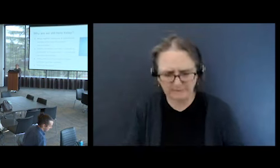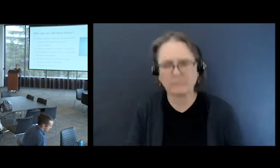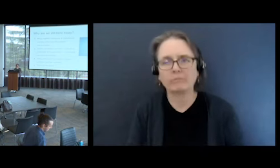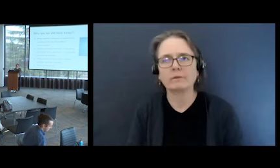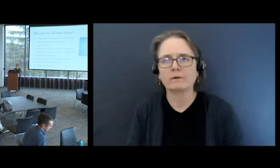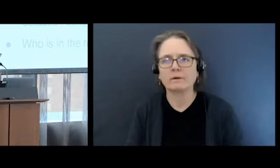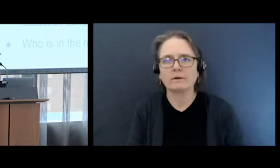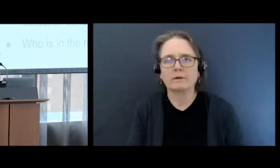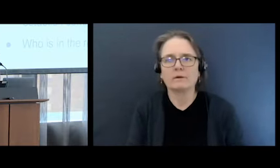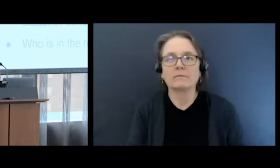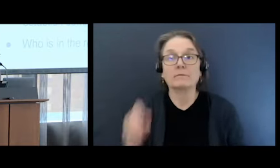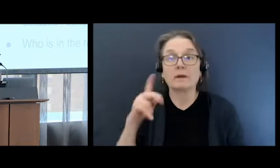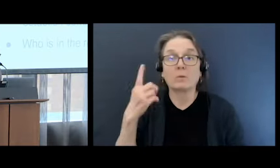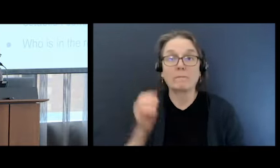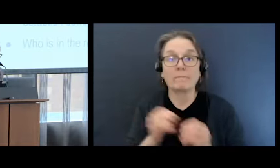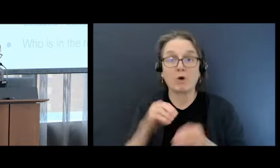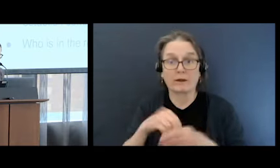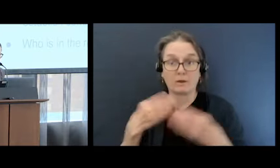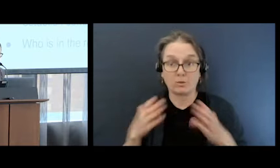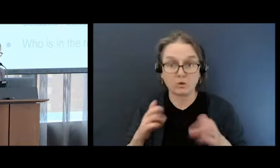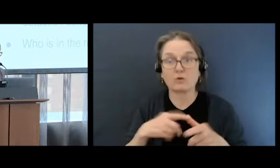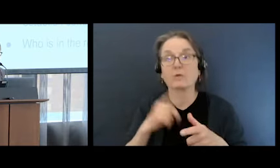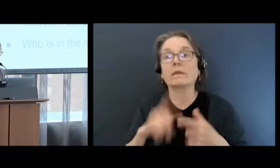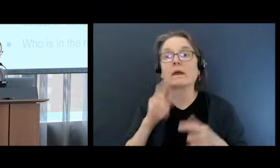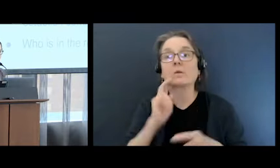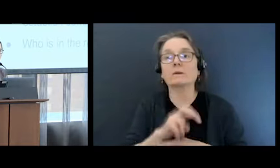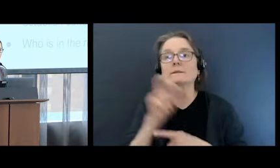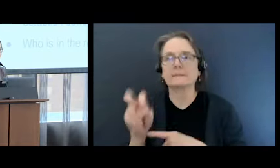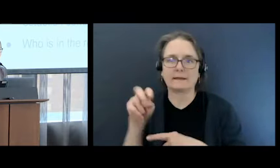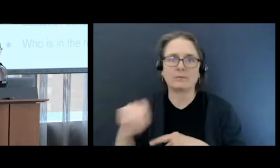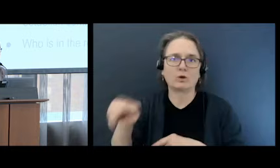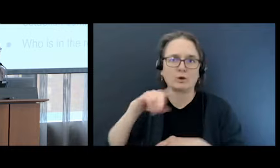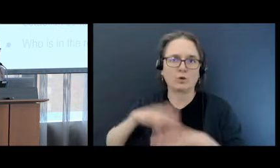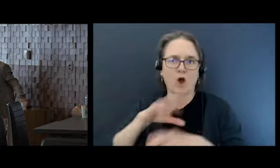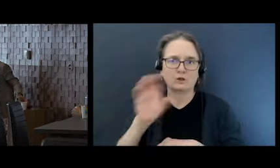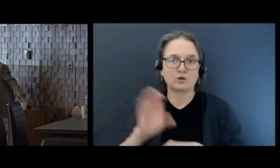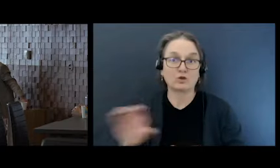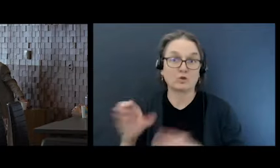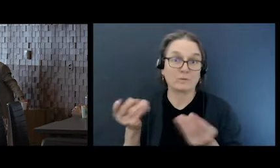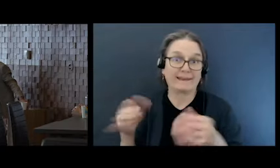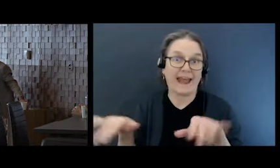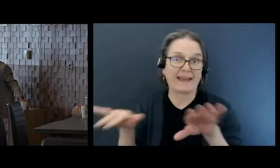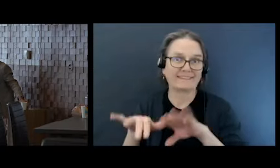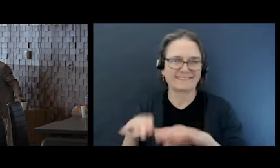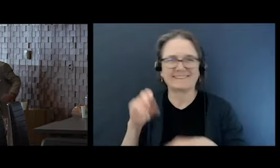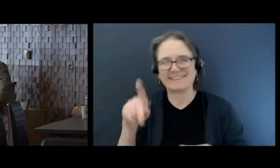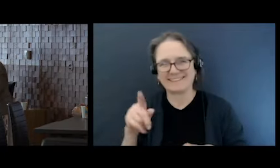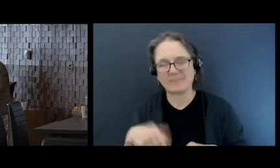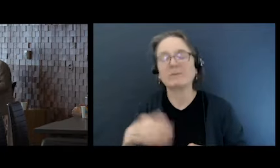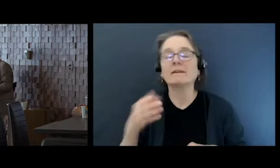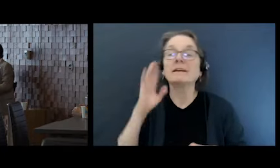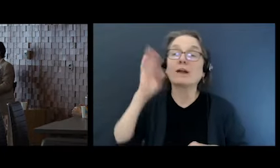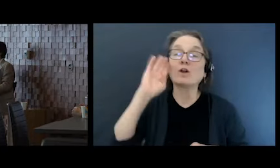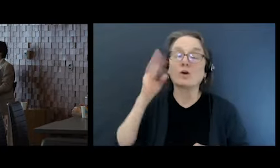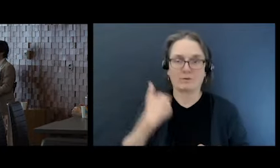One more in the room, and then we're going to skip over to you guys in Zoom land. Hello, everyone. I am Alex,